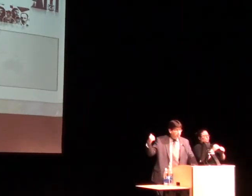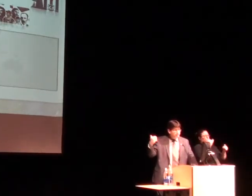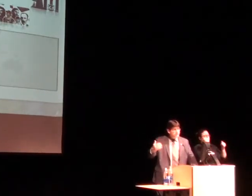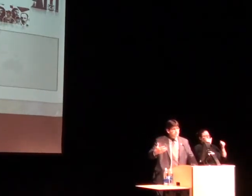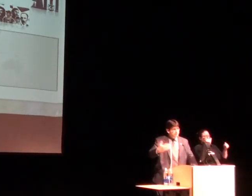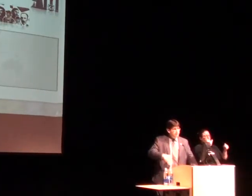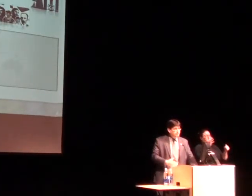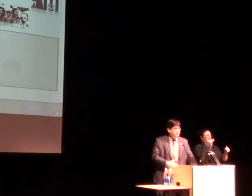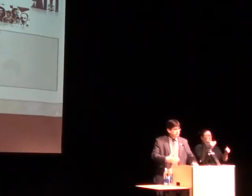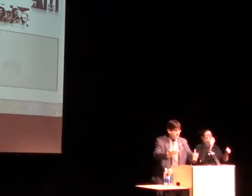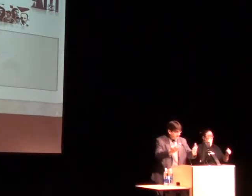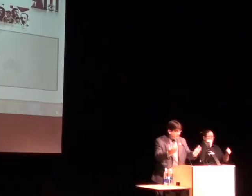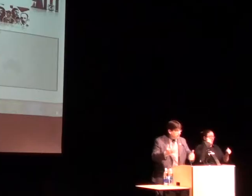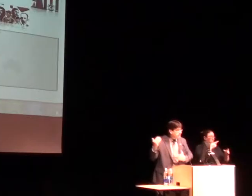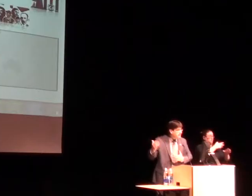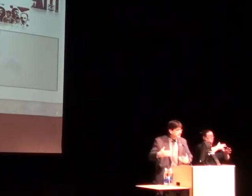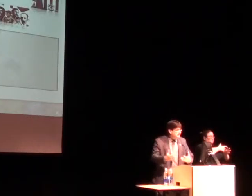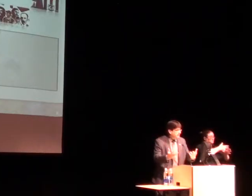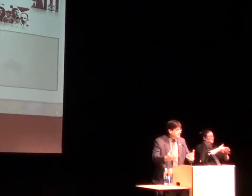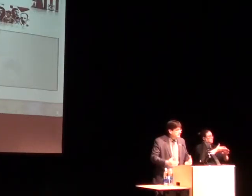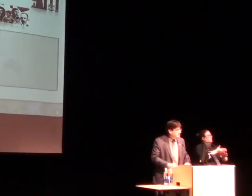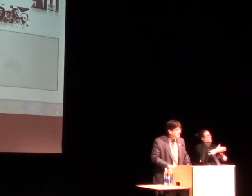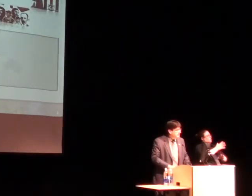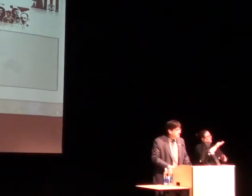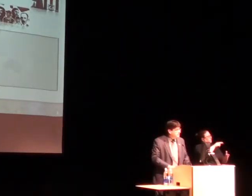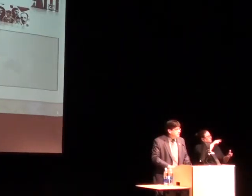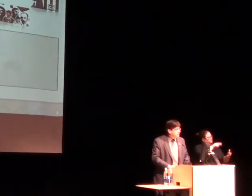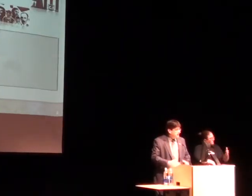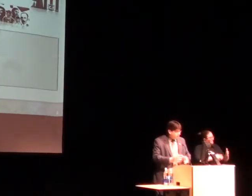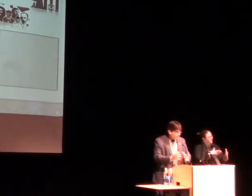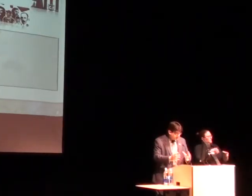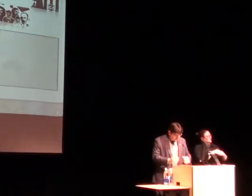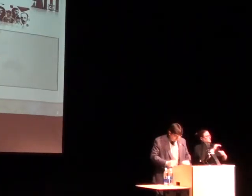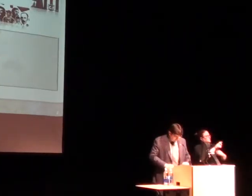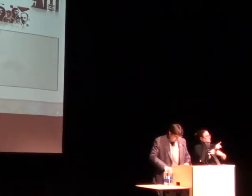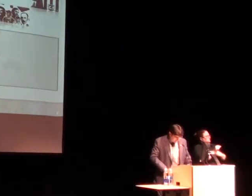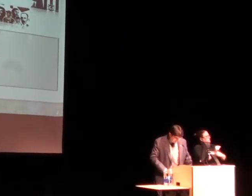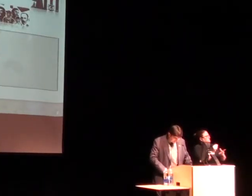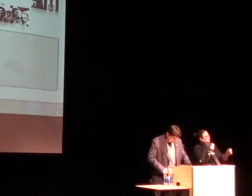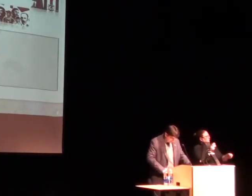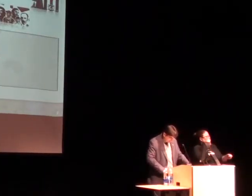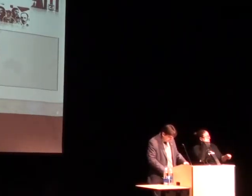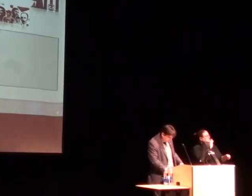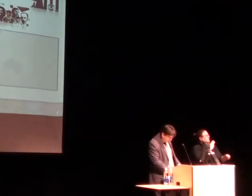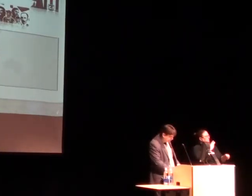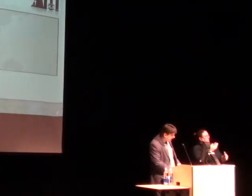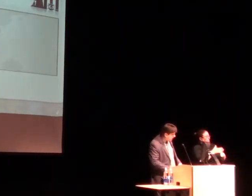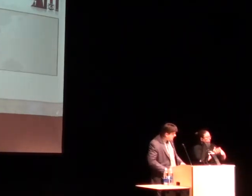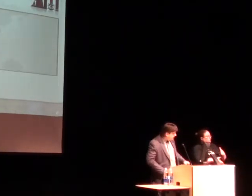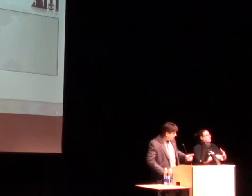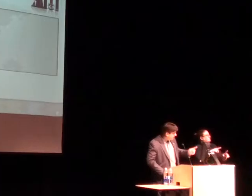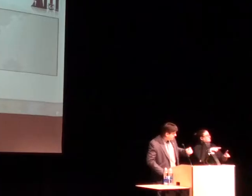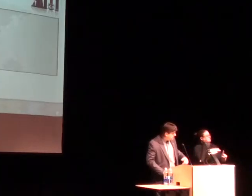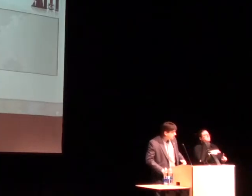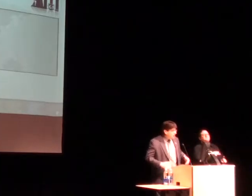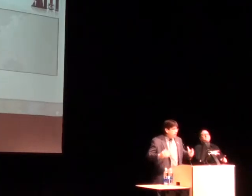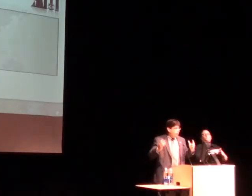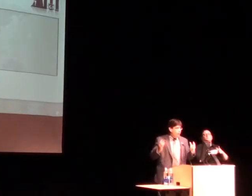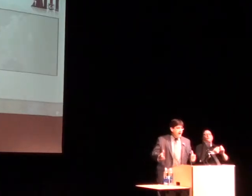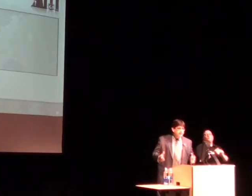know all this before, if you read these things in the media, and we can see that at the end. Well, let me start with